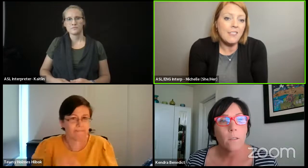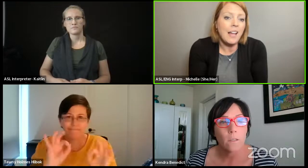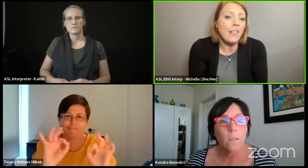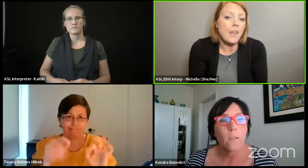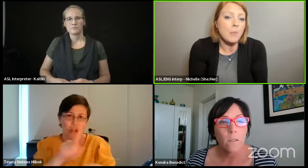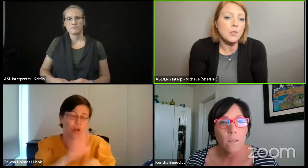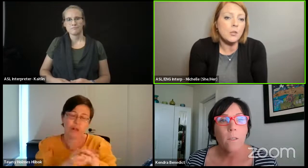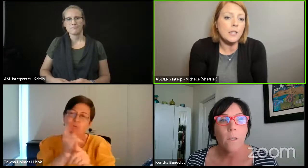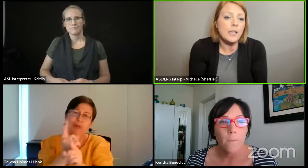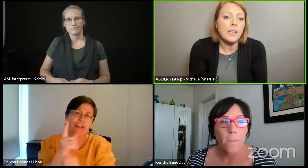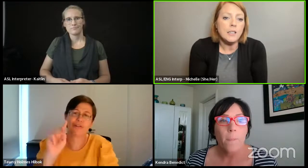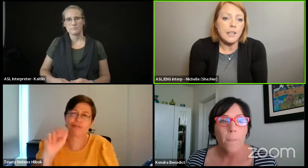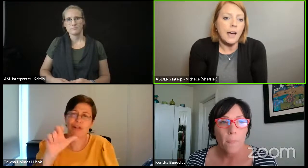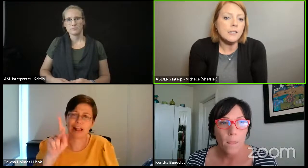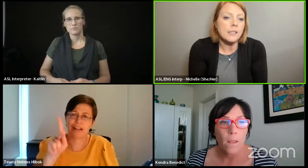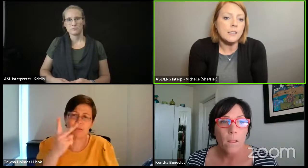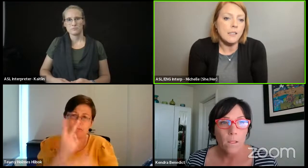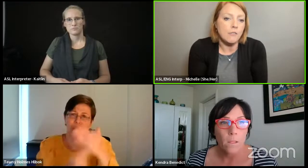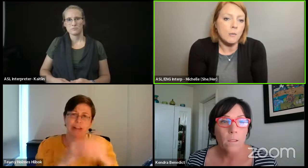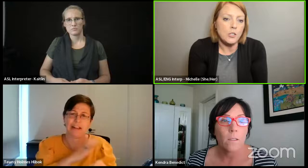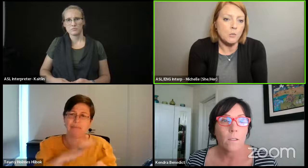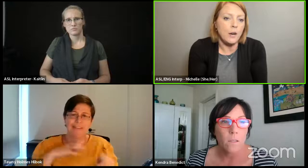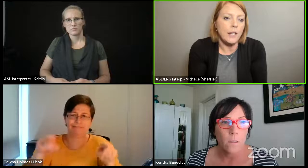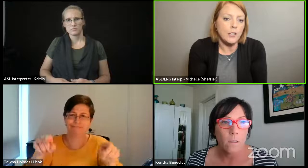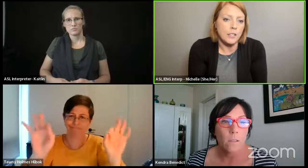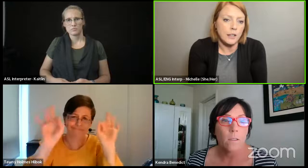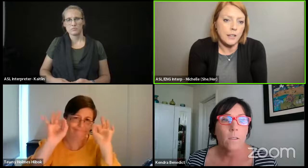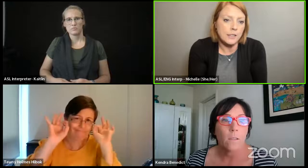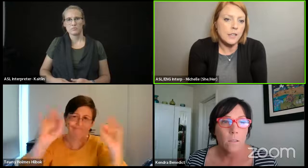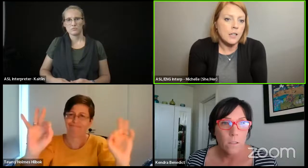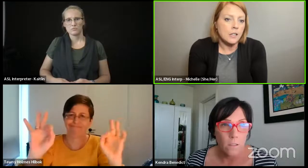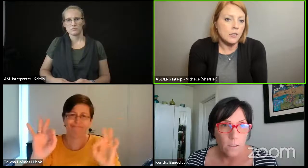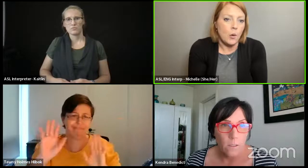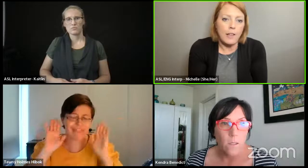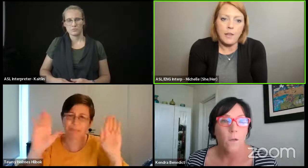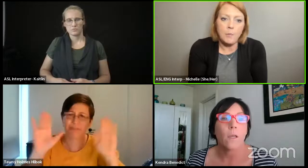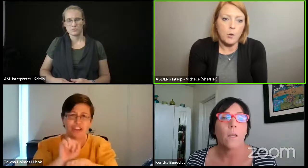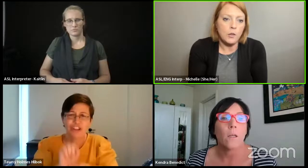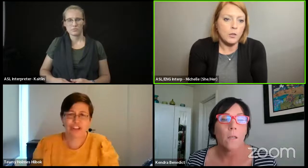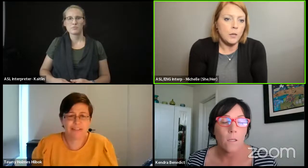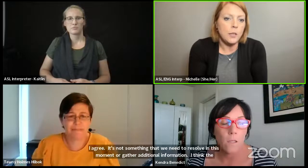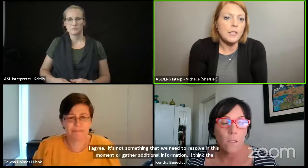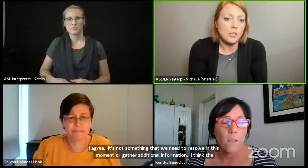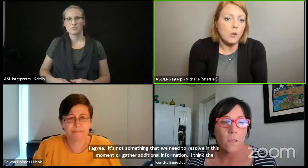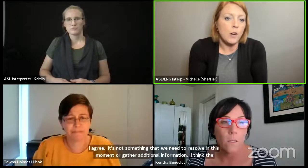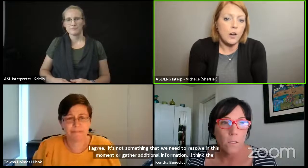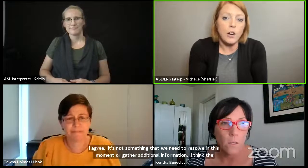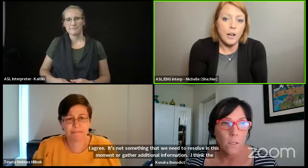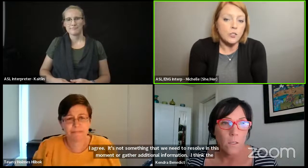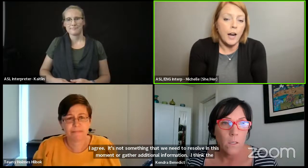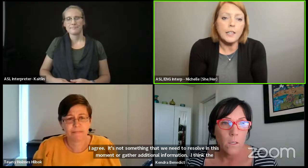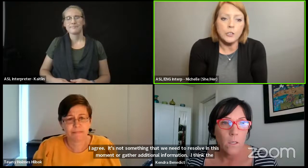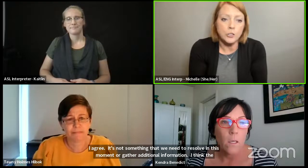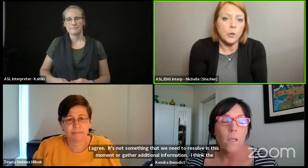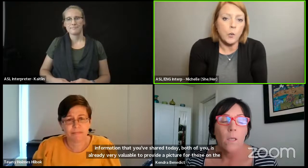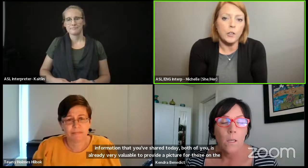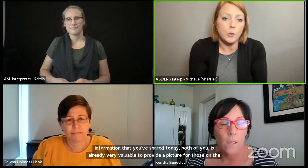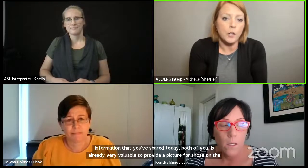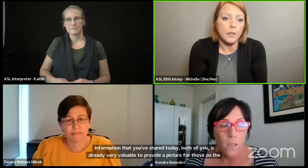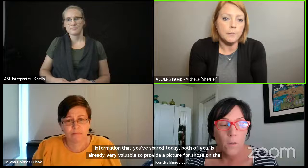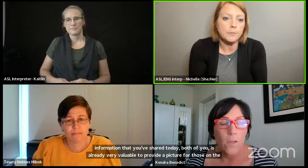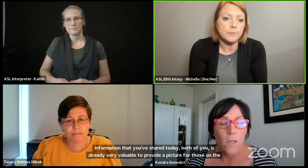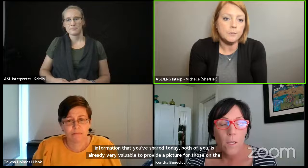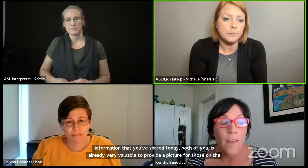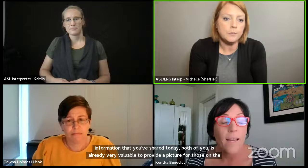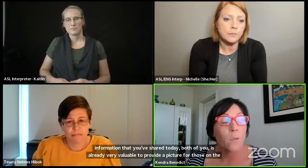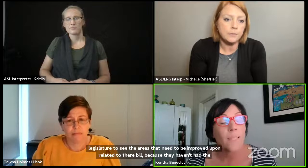they haven't had the opportunity to access this information prior to this. So I think both of your committees so far are on track, and you're doing wonderful